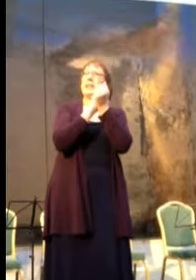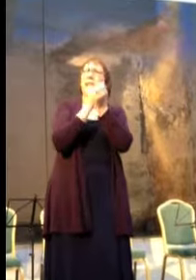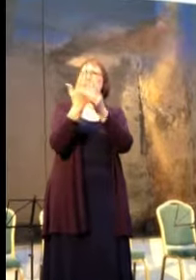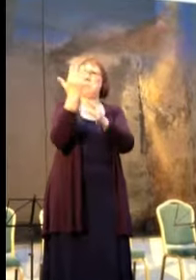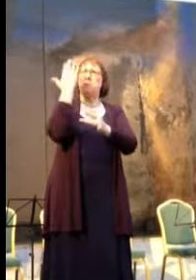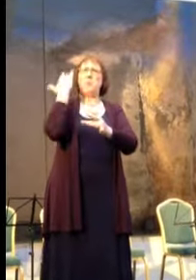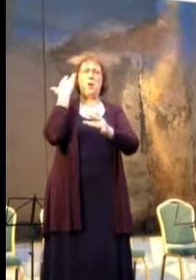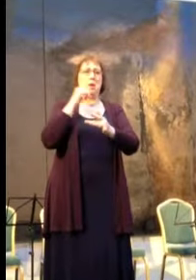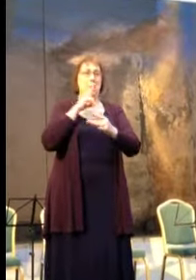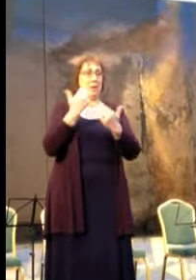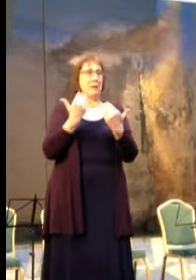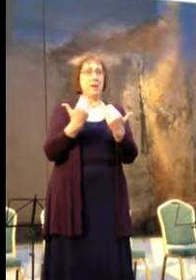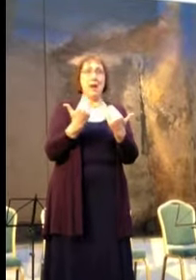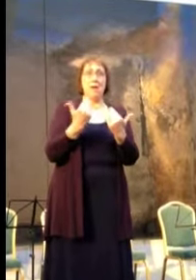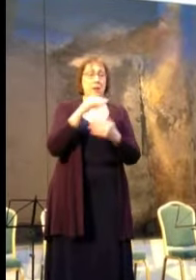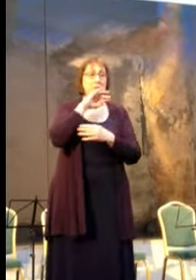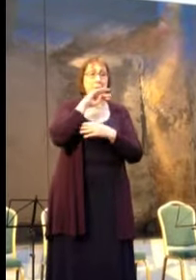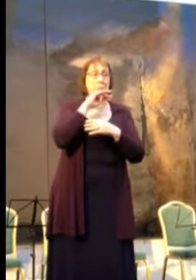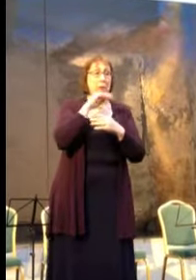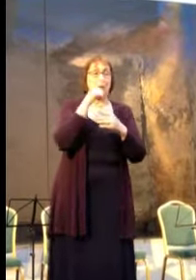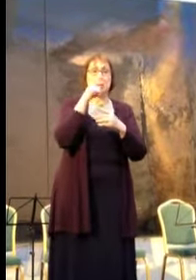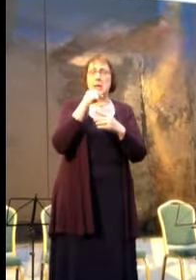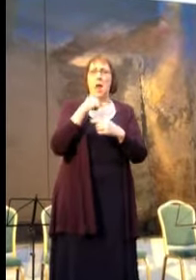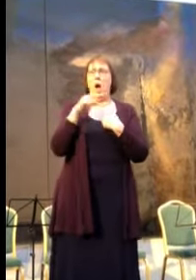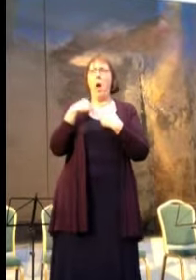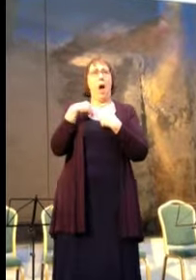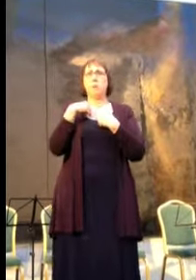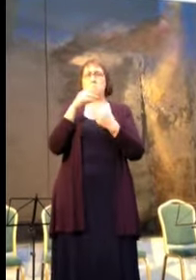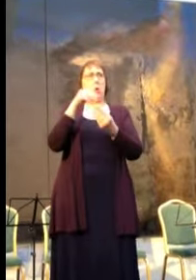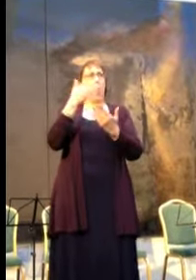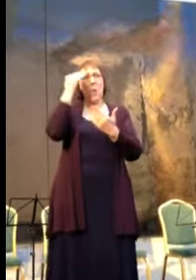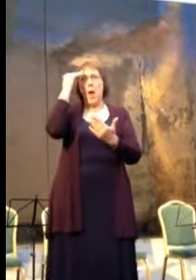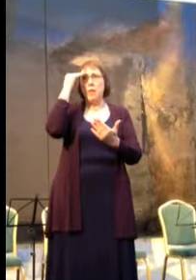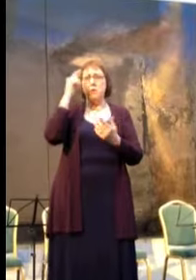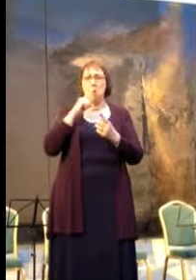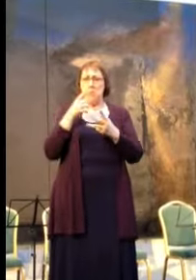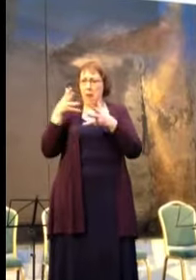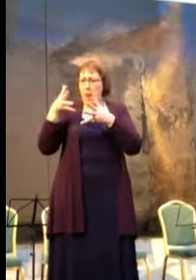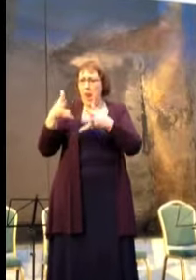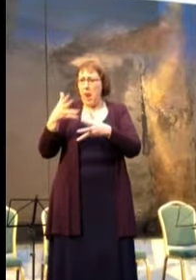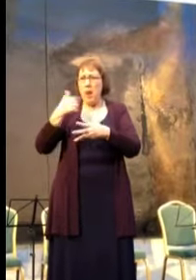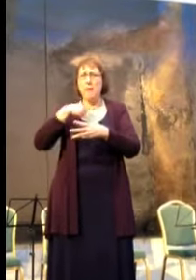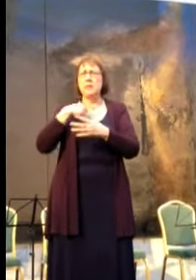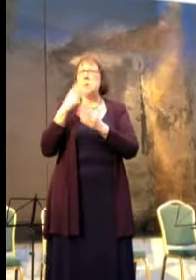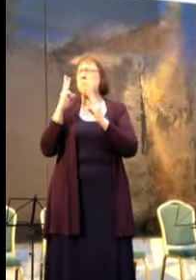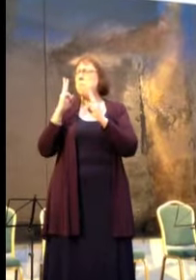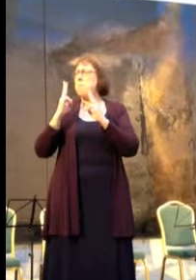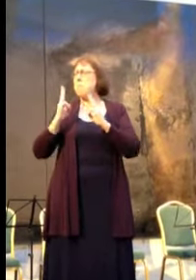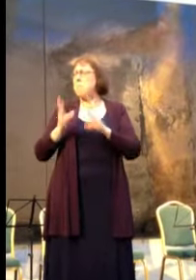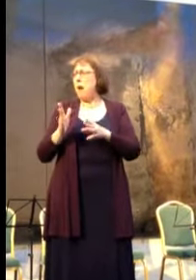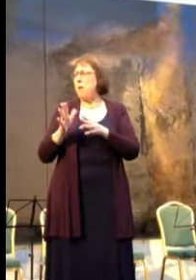extraordinary description of himself as an unlearned person, but yet left us some very powerful pieces,